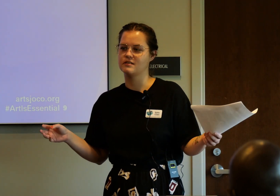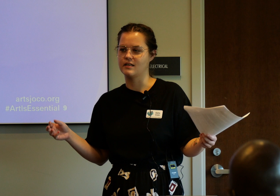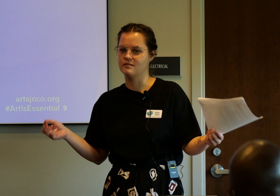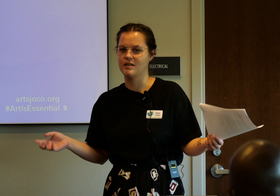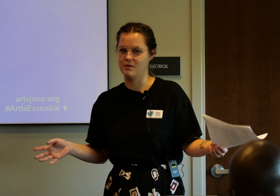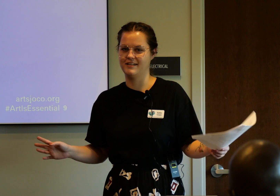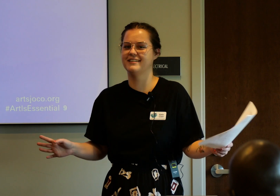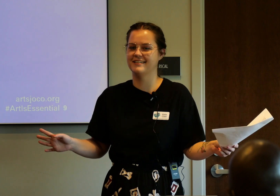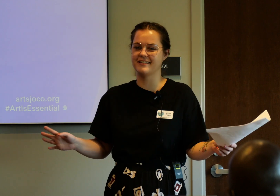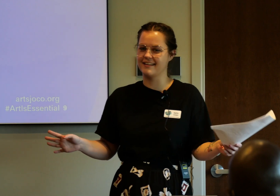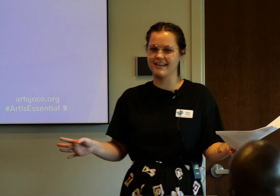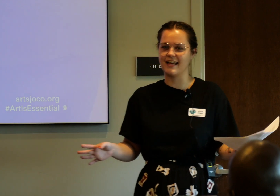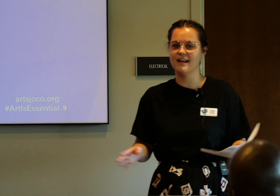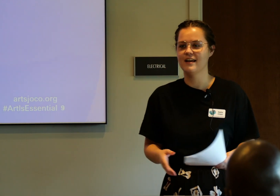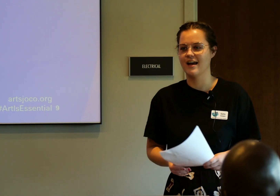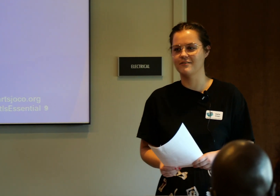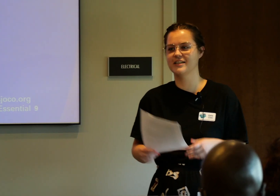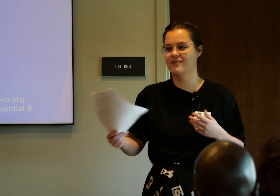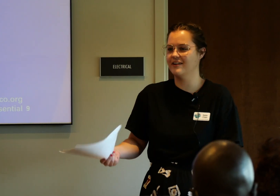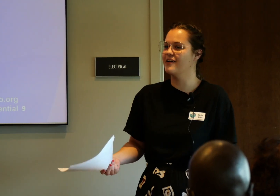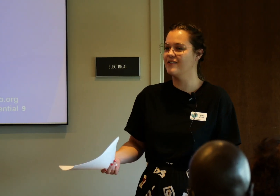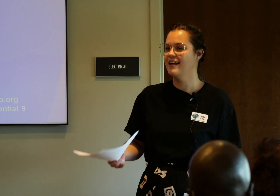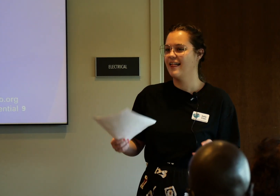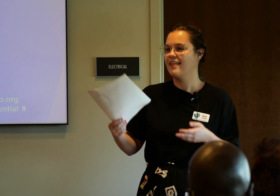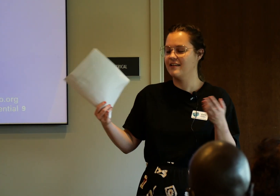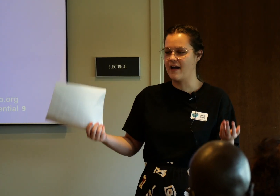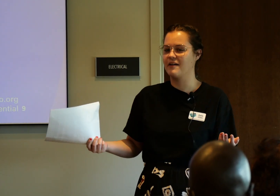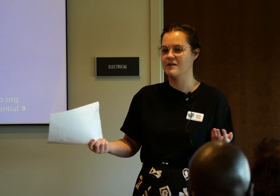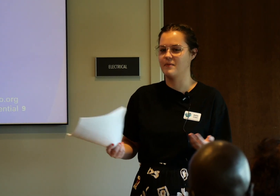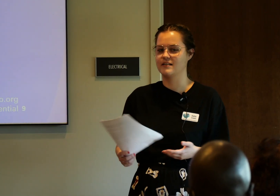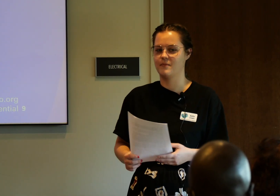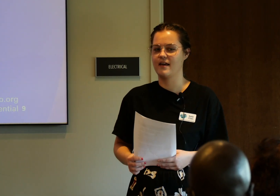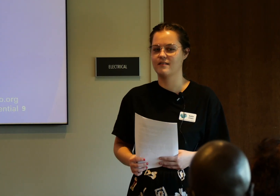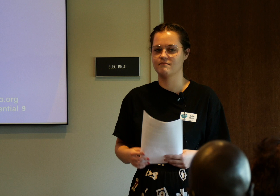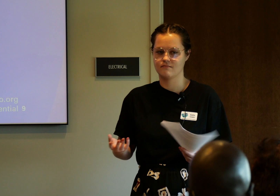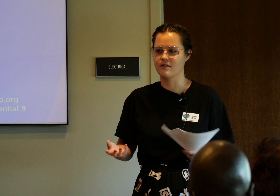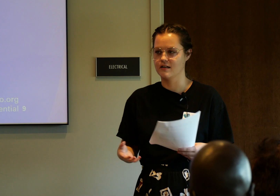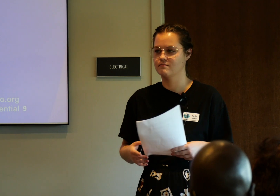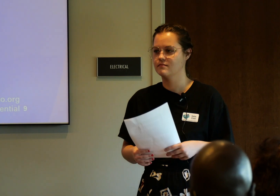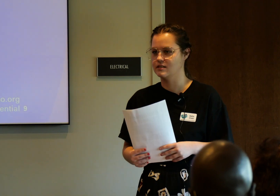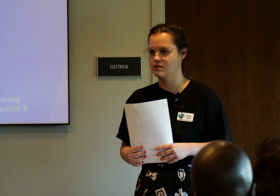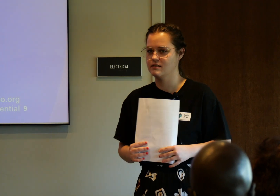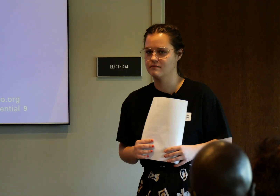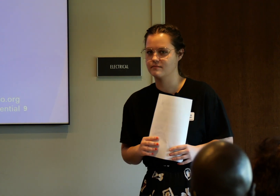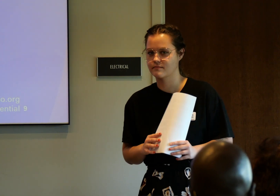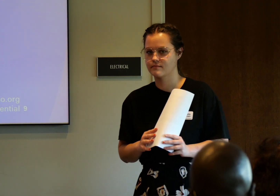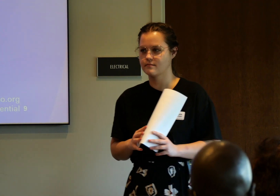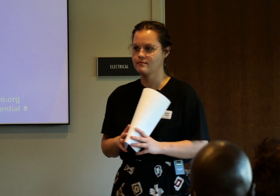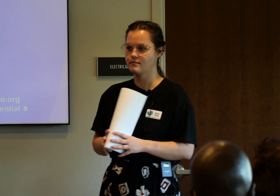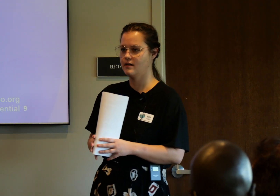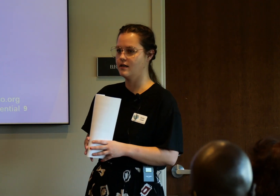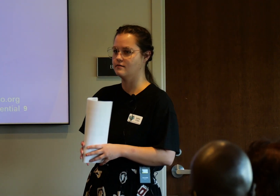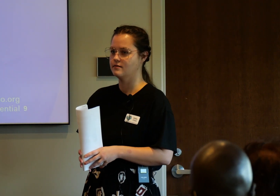to show us the kiln that you bought or anything like that. And we just want to know, how you were impacted by the grant, essentially. All